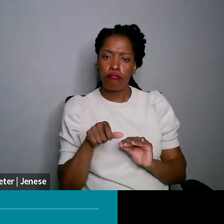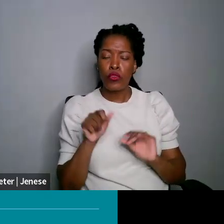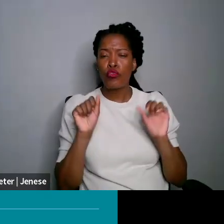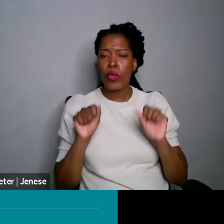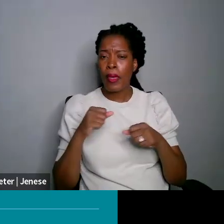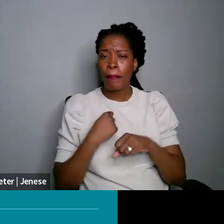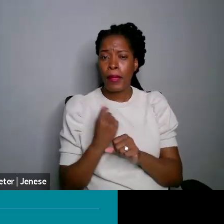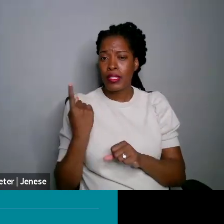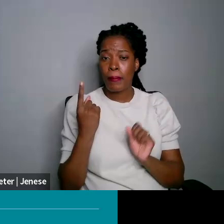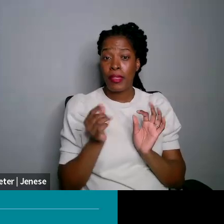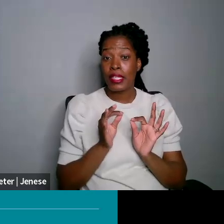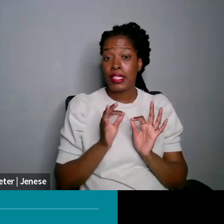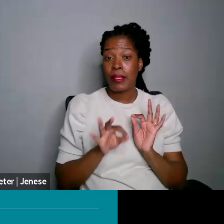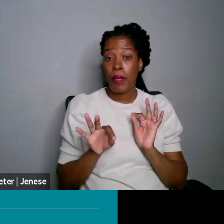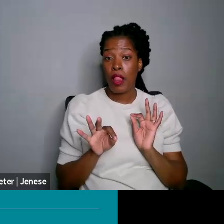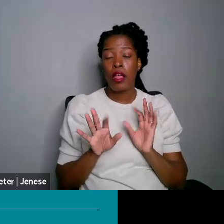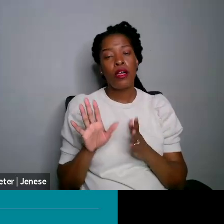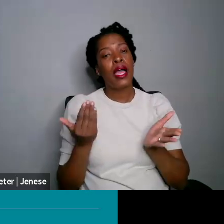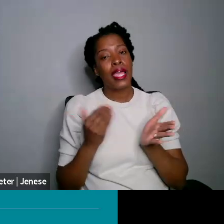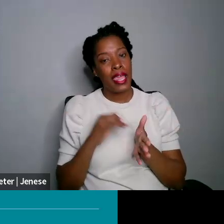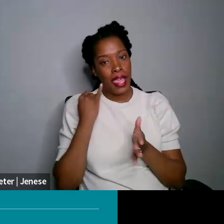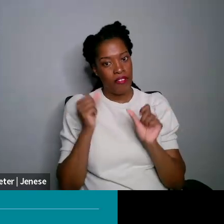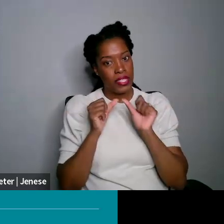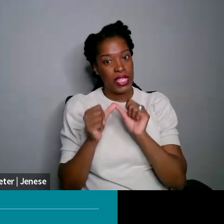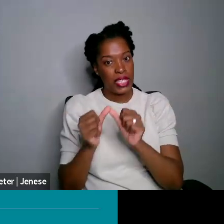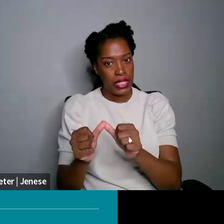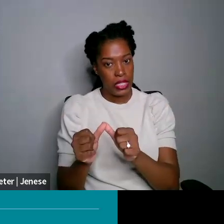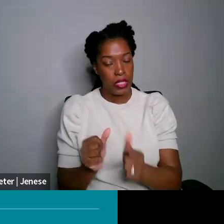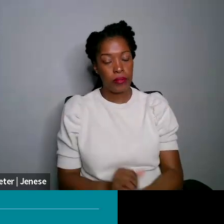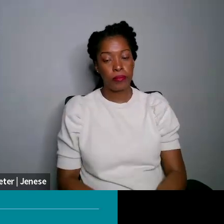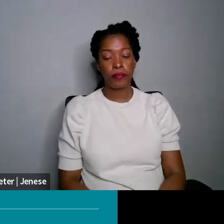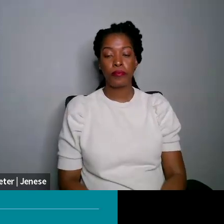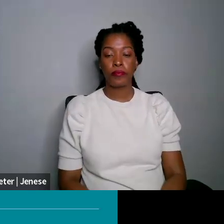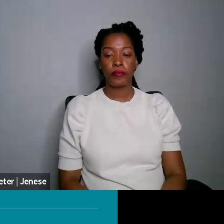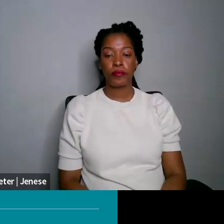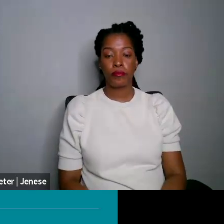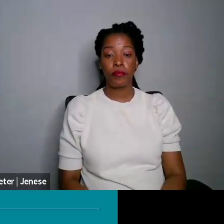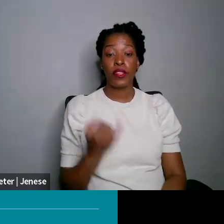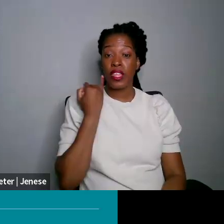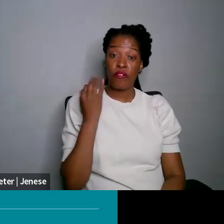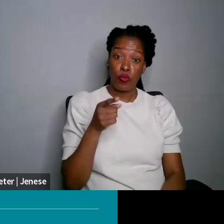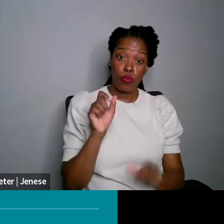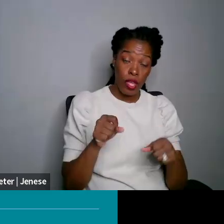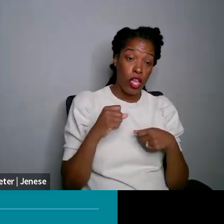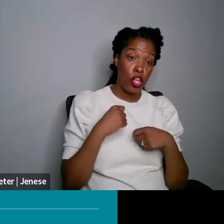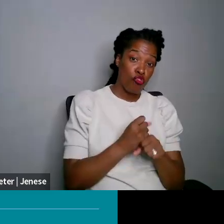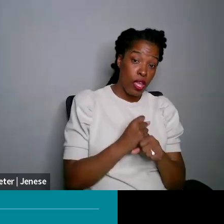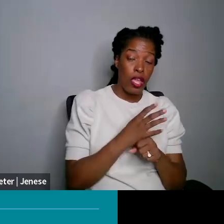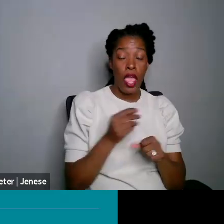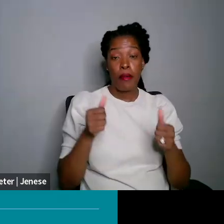something simple. Again, if it's consistent, if you're able to create and publish consistent